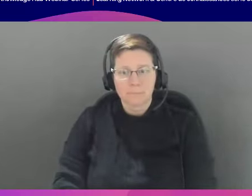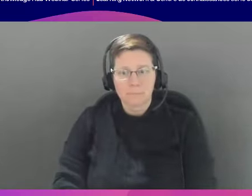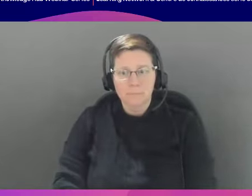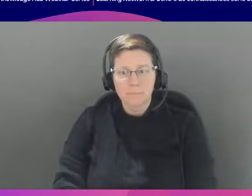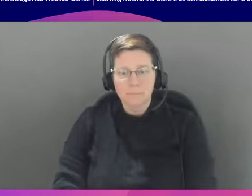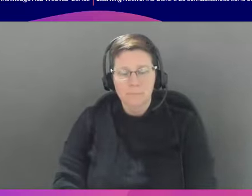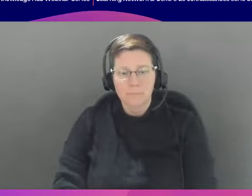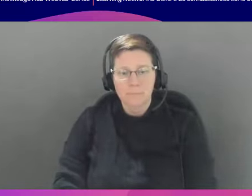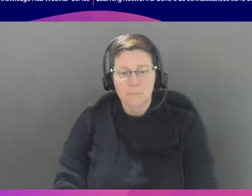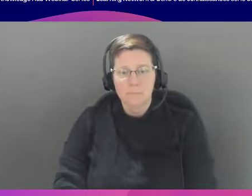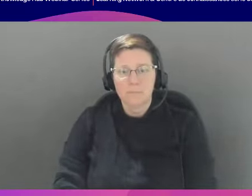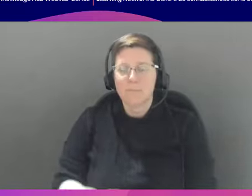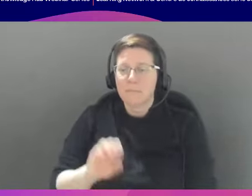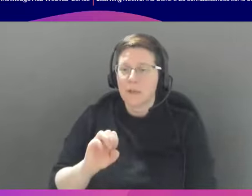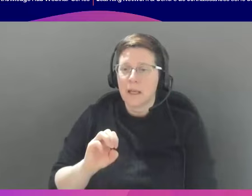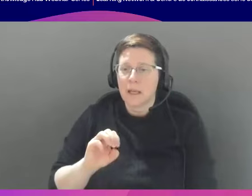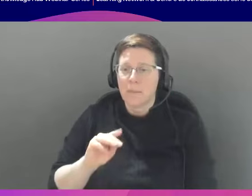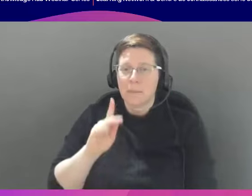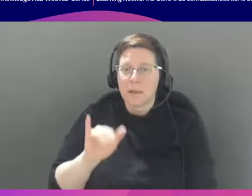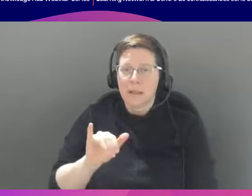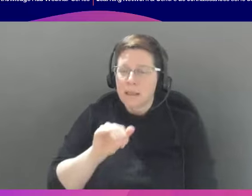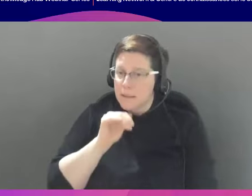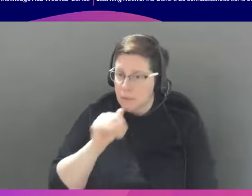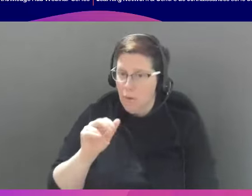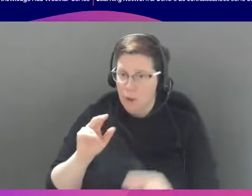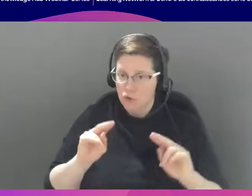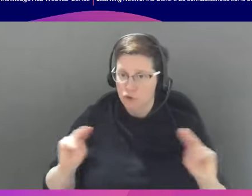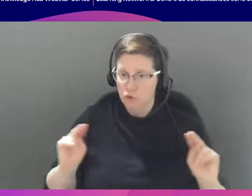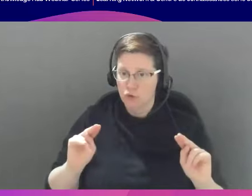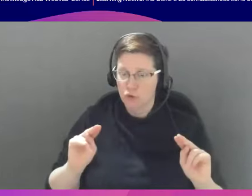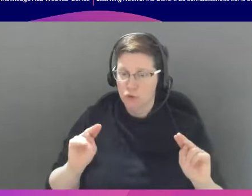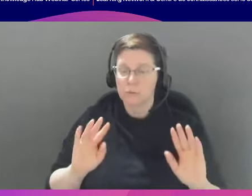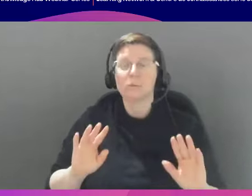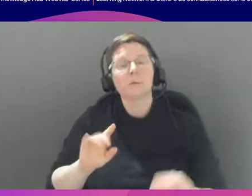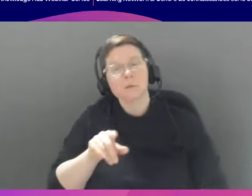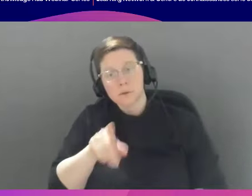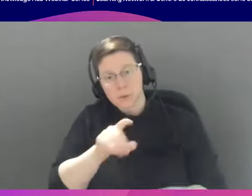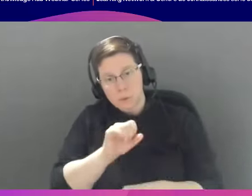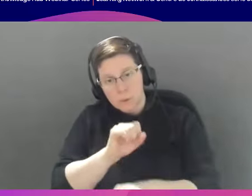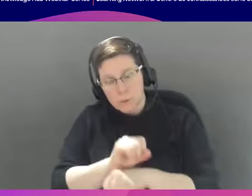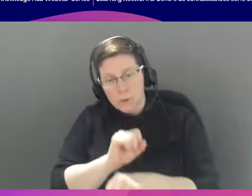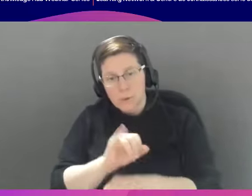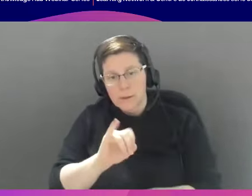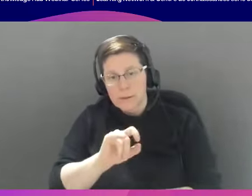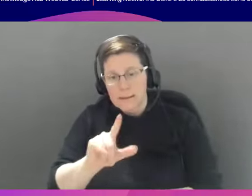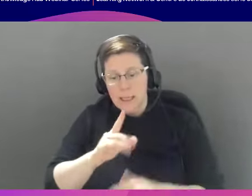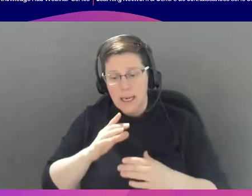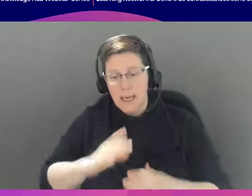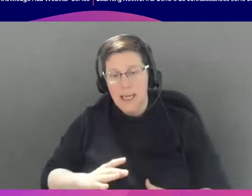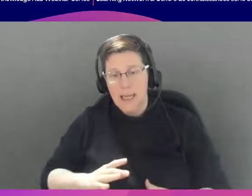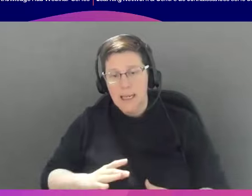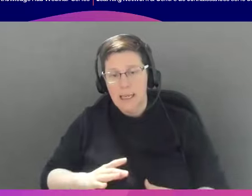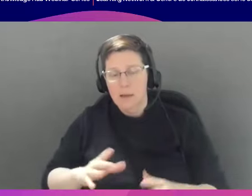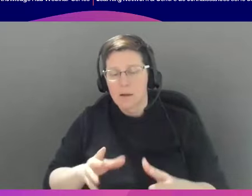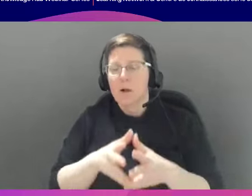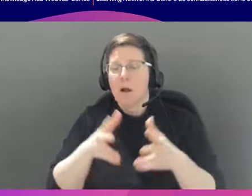That said, empathy is not neutral. When we work with incel clients, there's a whole slew of